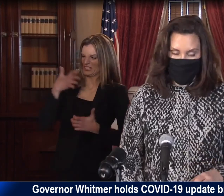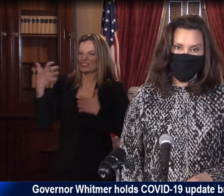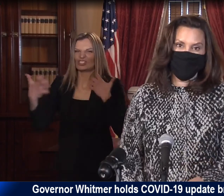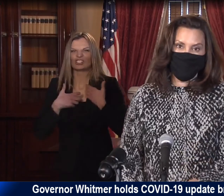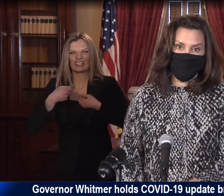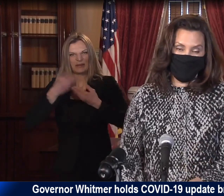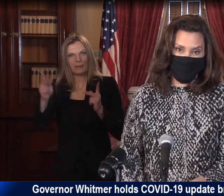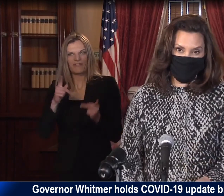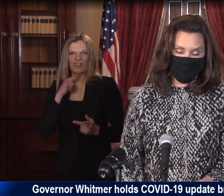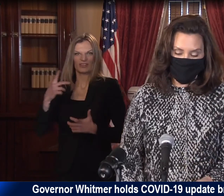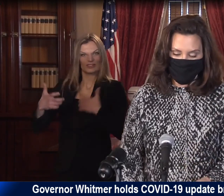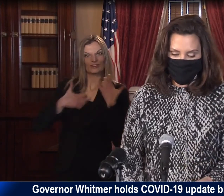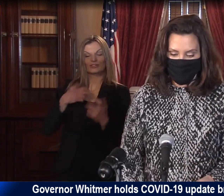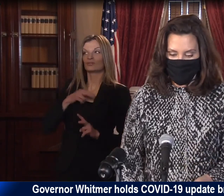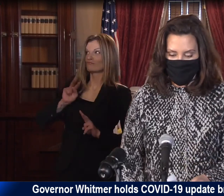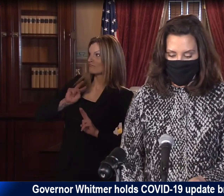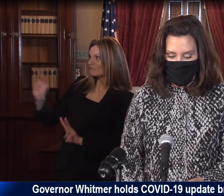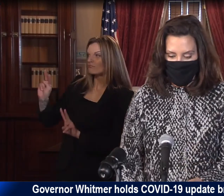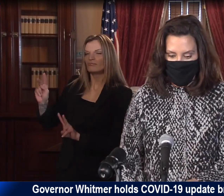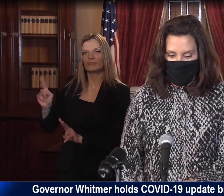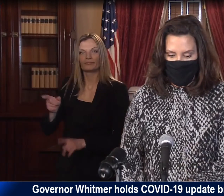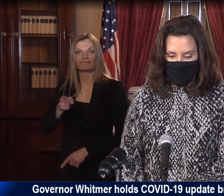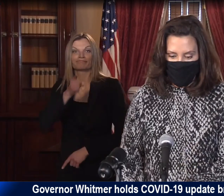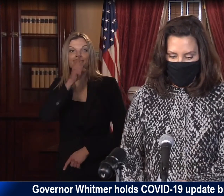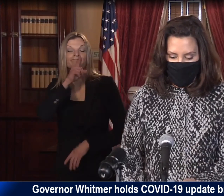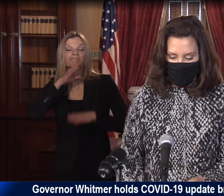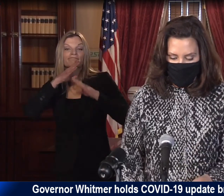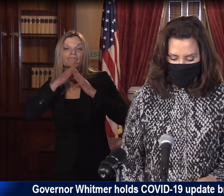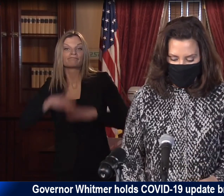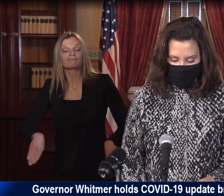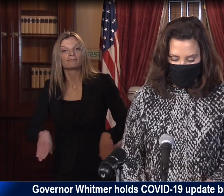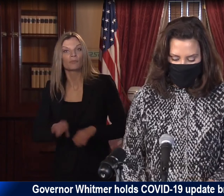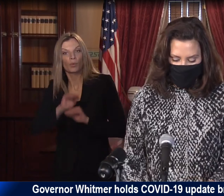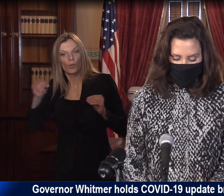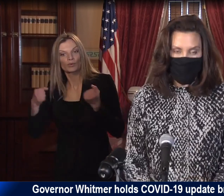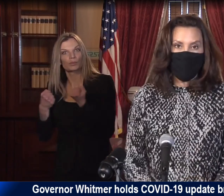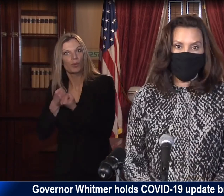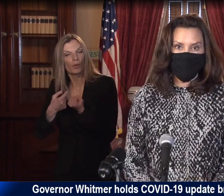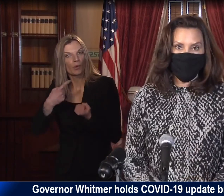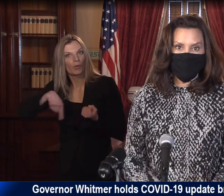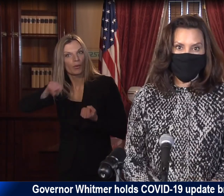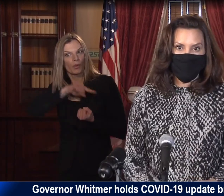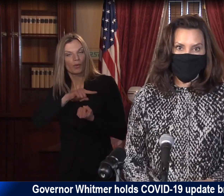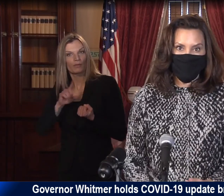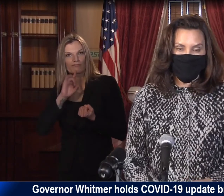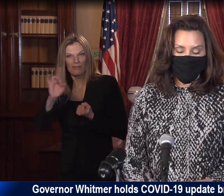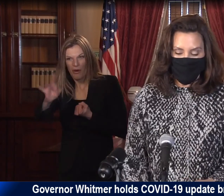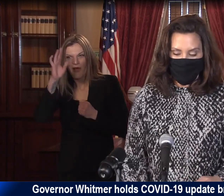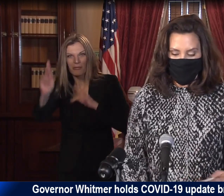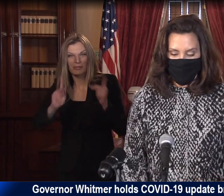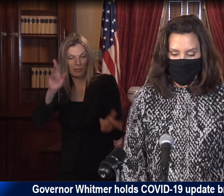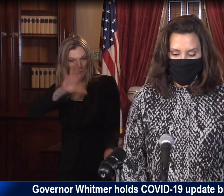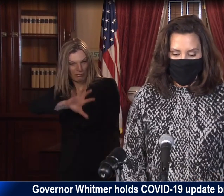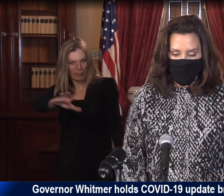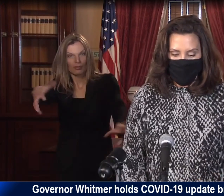None of them did a darn thing. And here we are, a really tough moment as a nation.